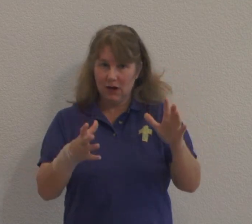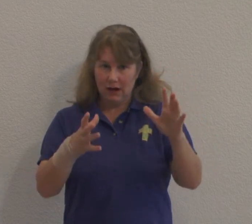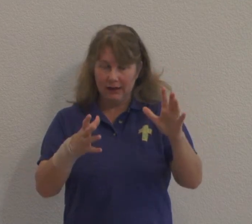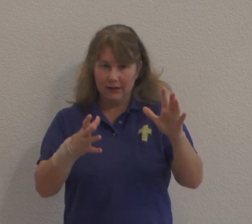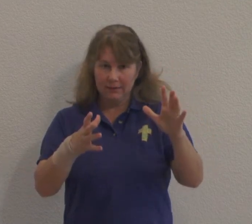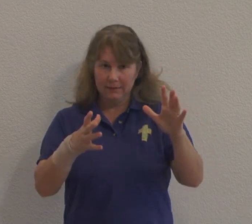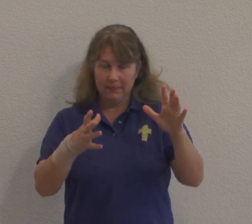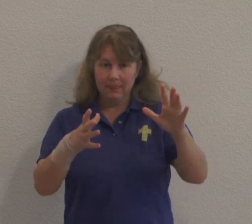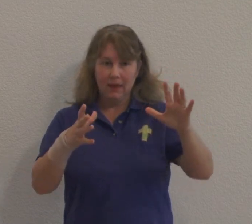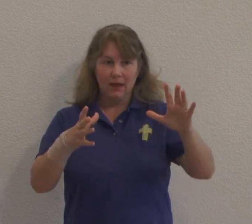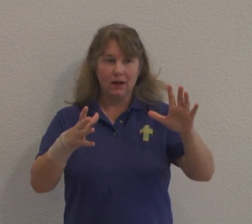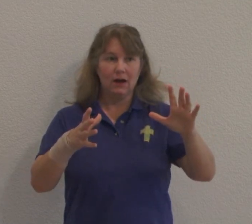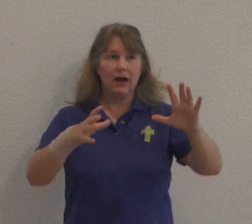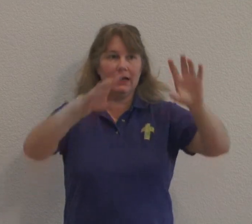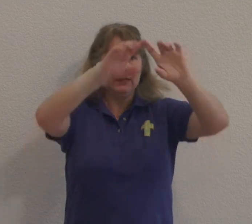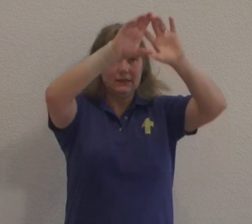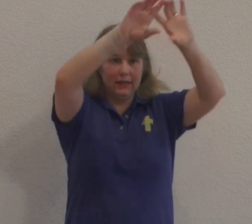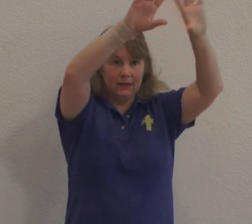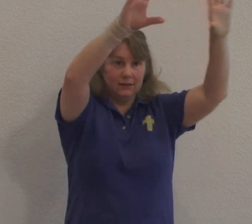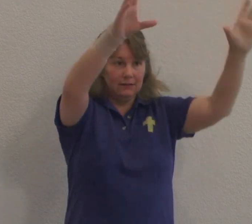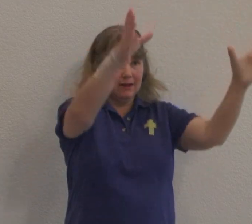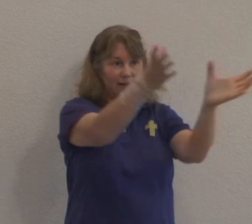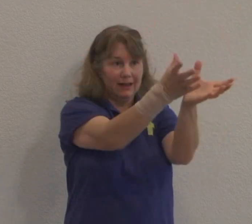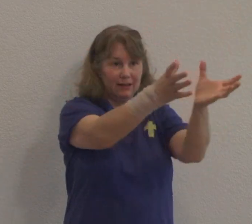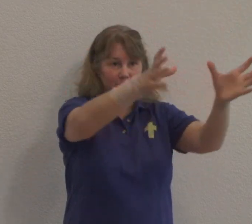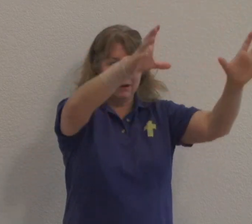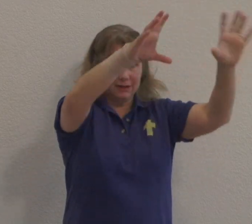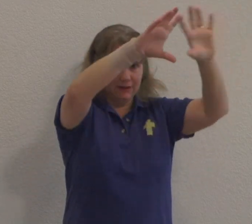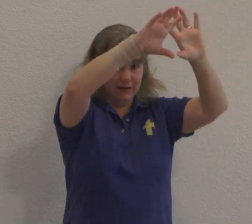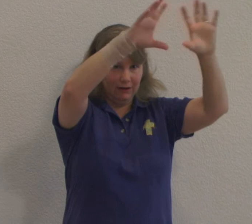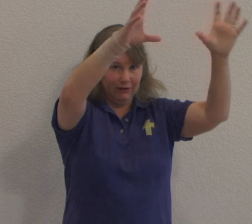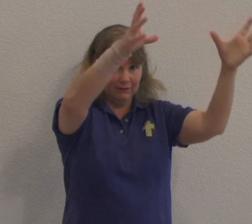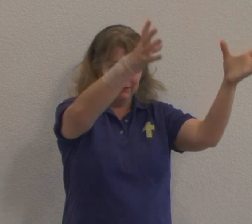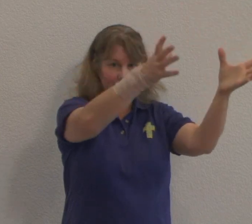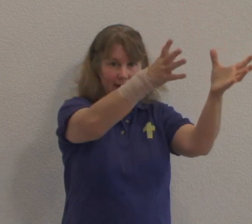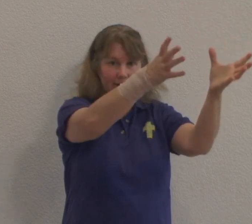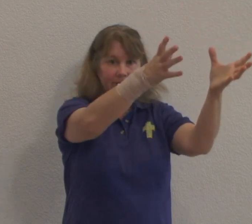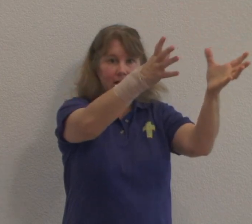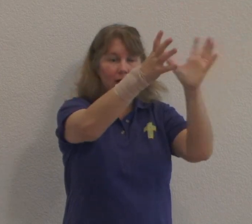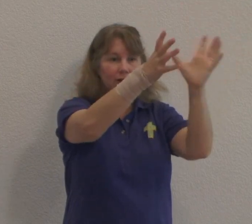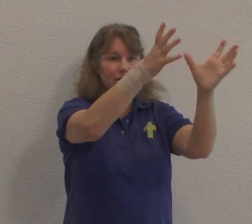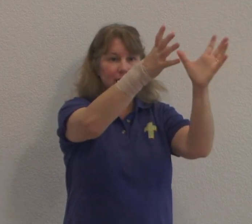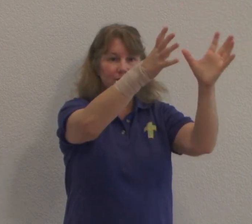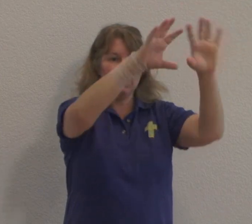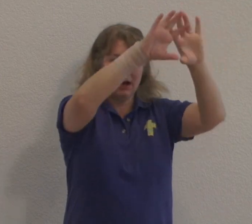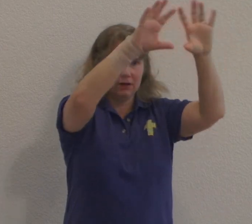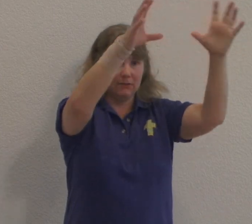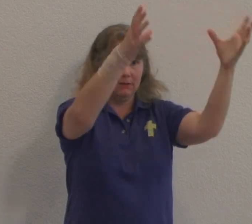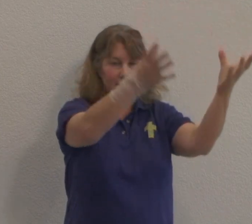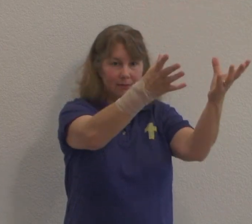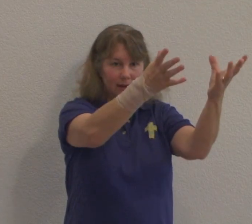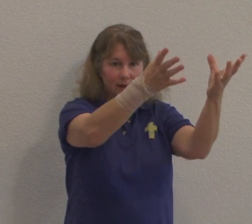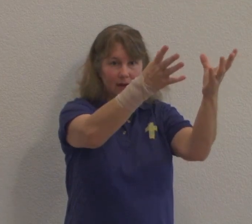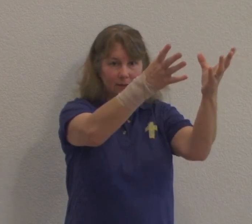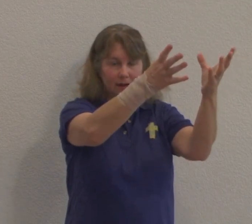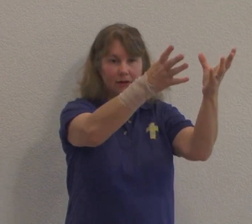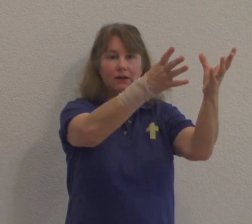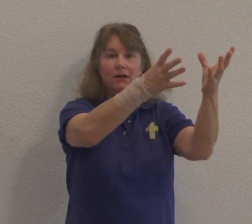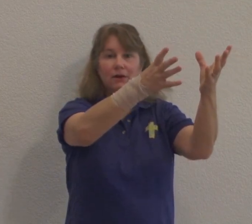God, God is in kind of like a little box right here, okay? All your signs for God are going to be right about up in here when